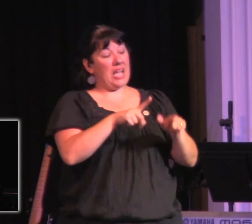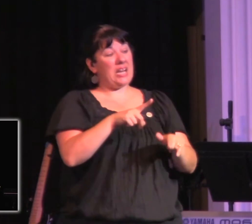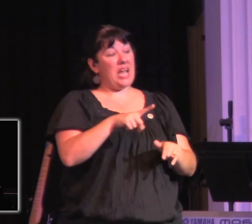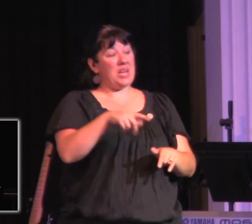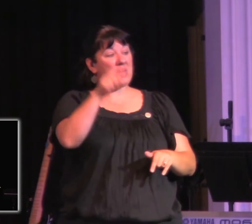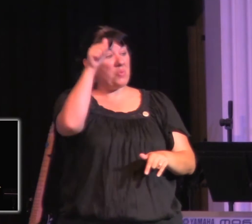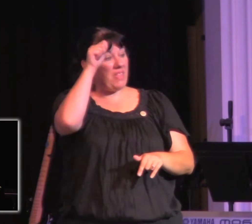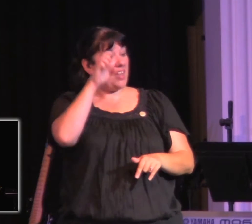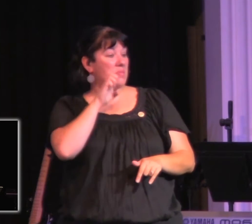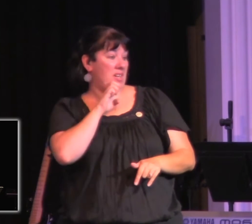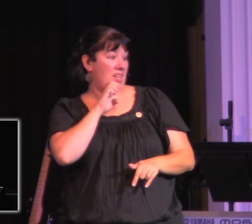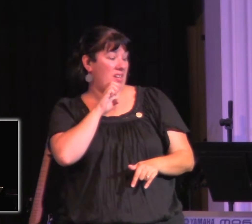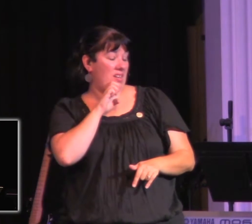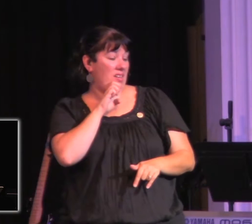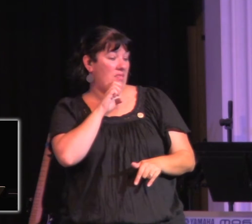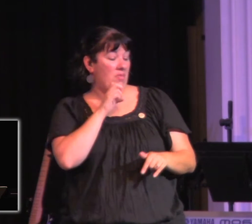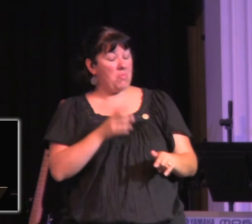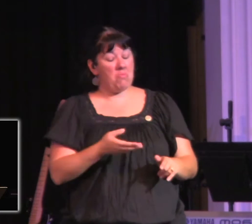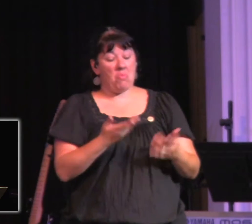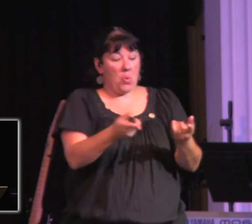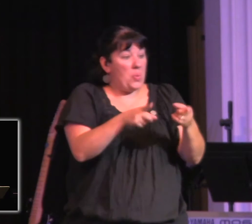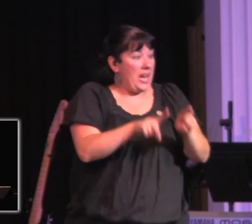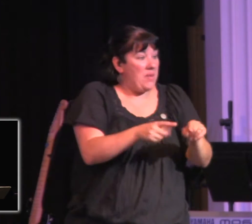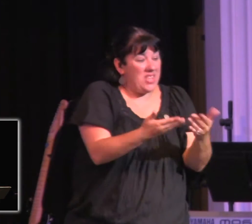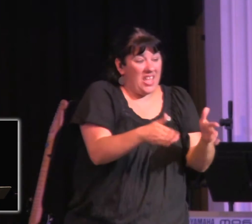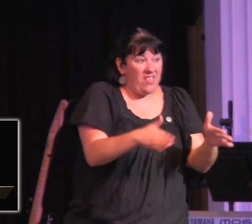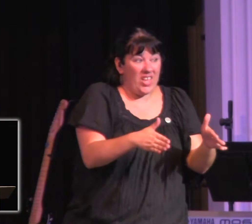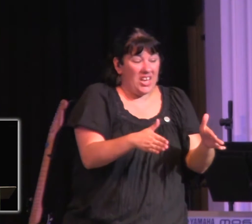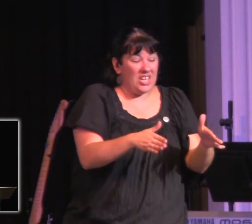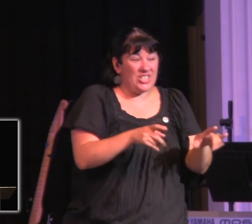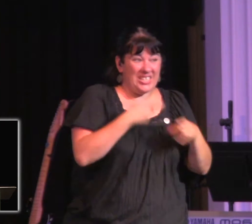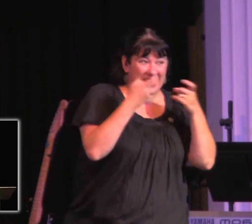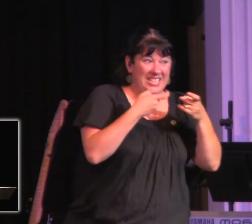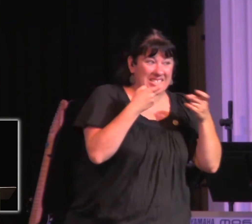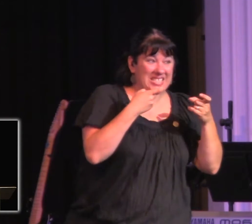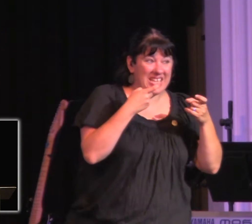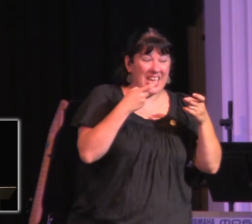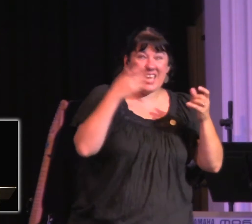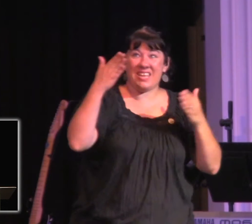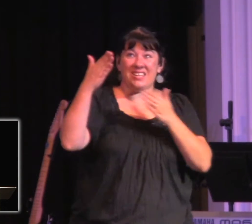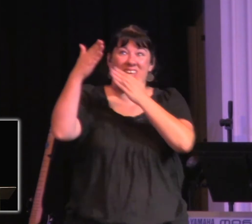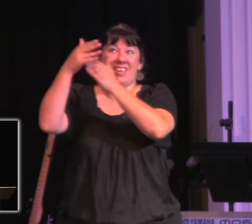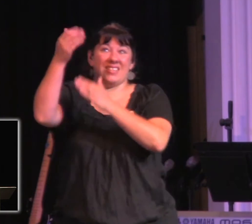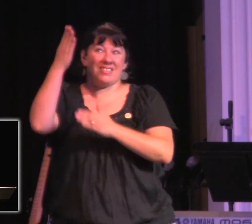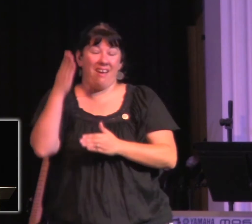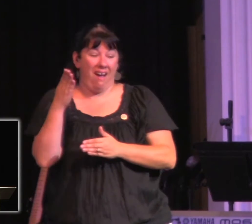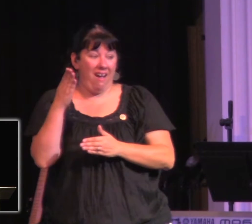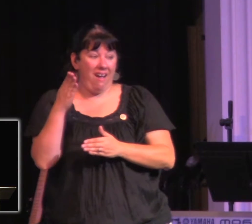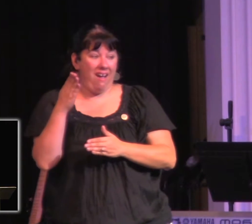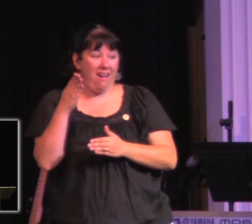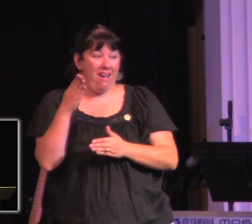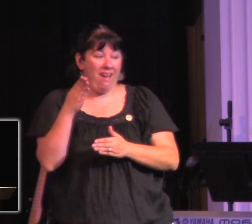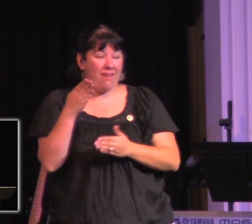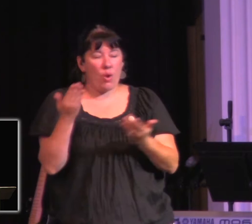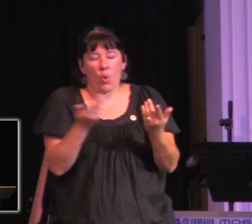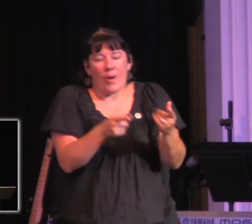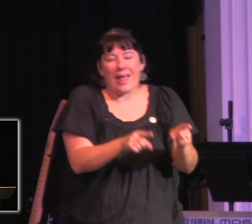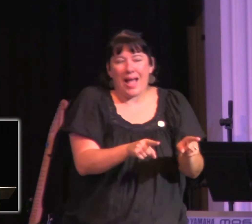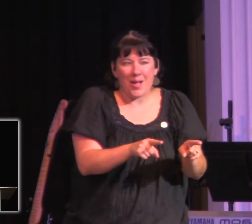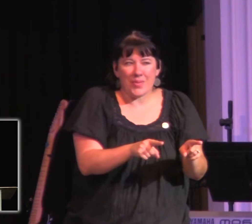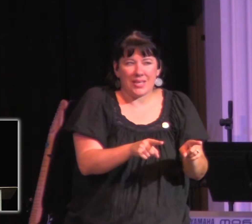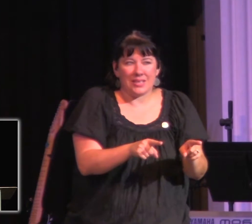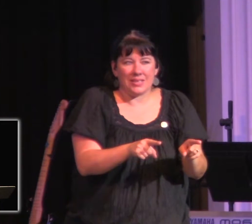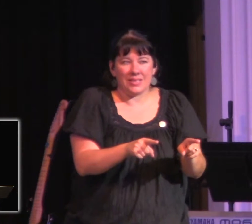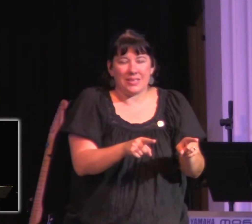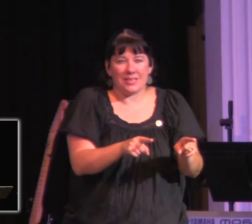They didn't go run to God and said, oh, Lord, I made a mistake. I sinned. No, the Bible says they hid from God. In Genesis chapter 3 and